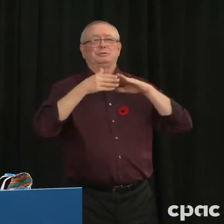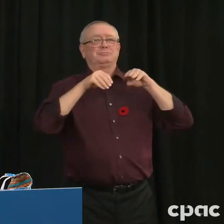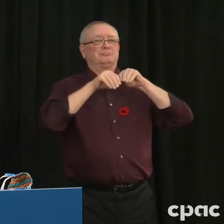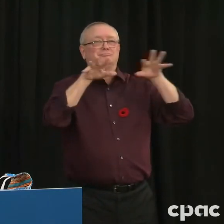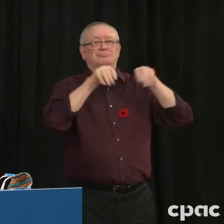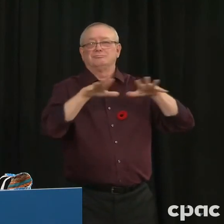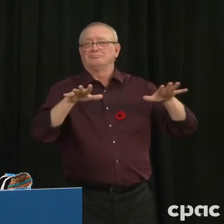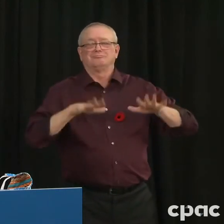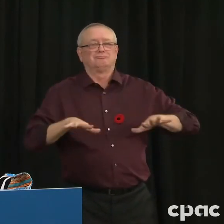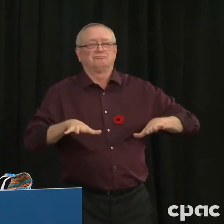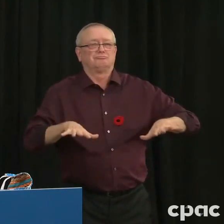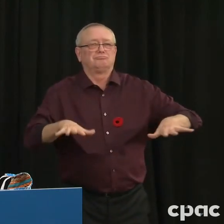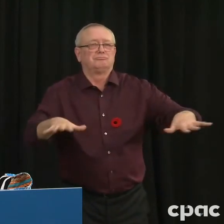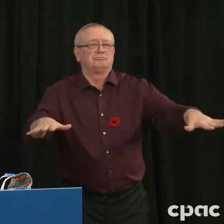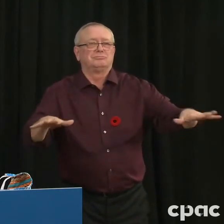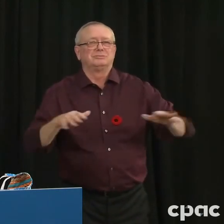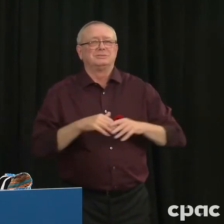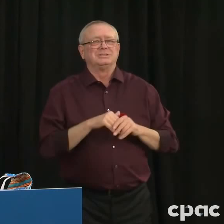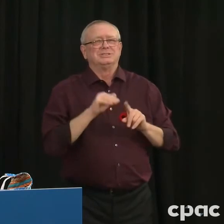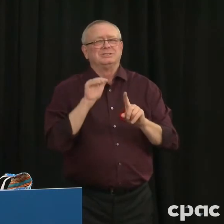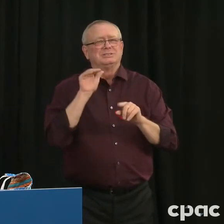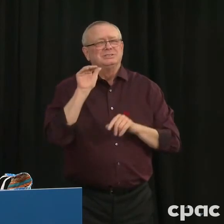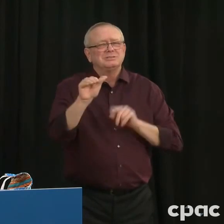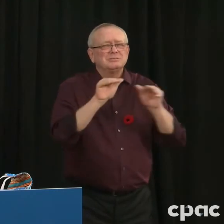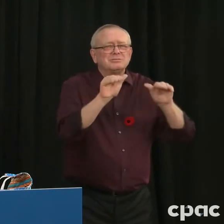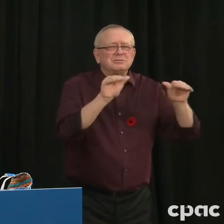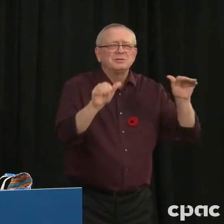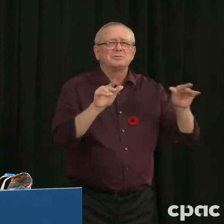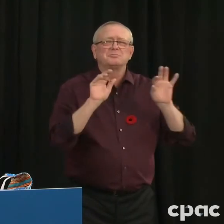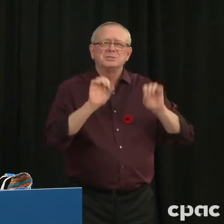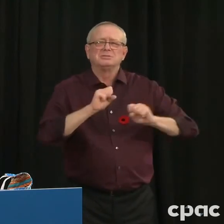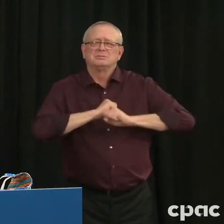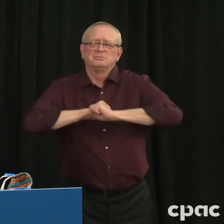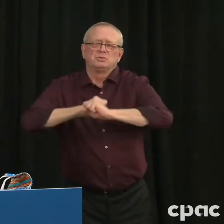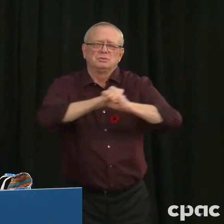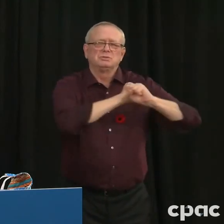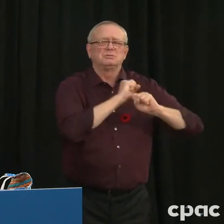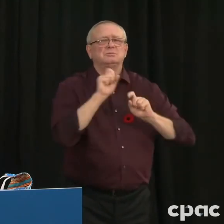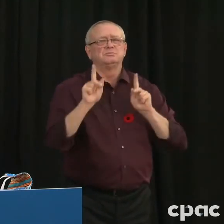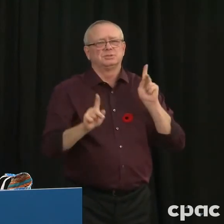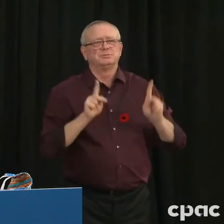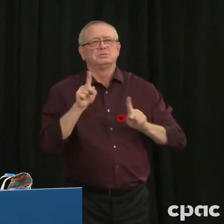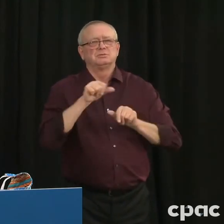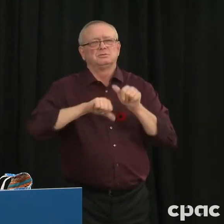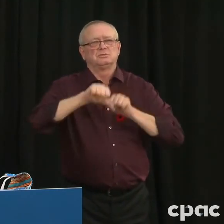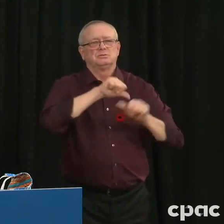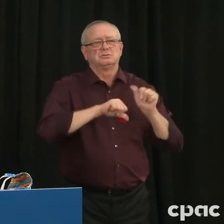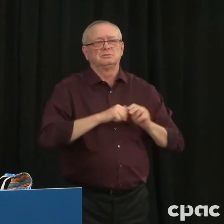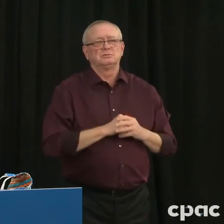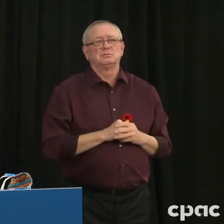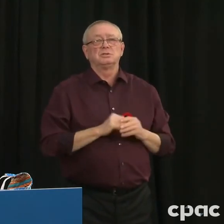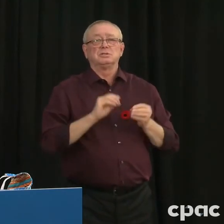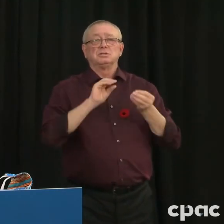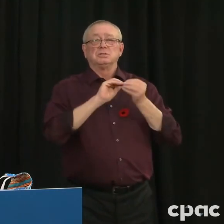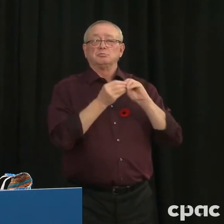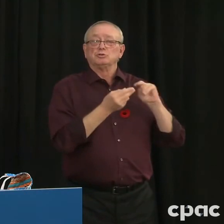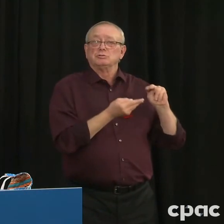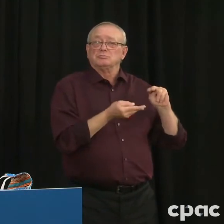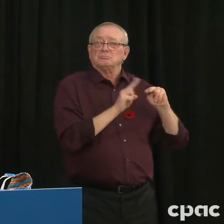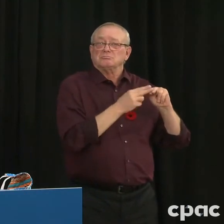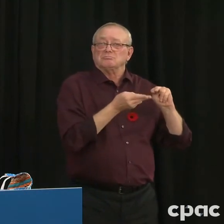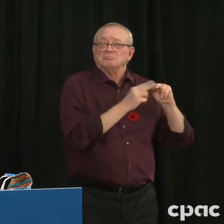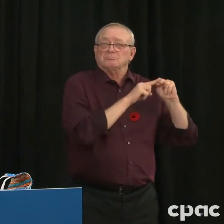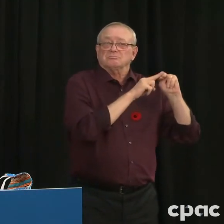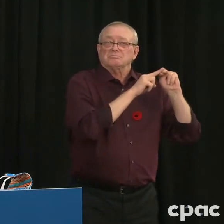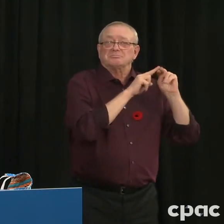other. Rising numbers also make it more challenging to participate in some of our upcoming traditions safely, but